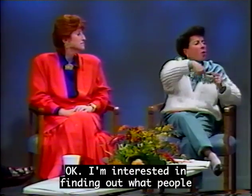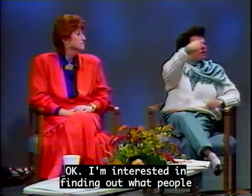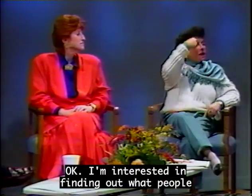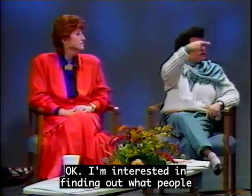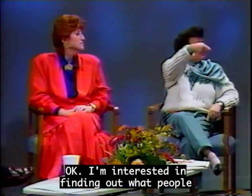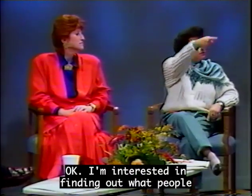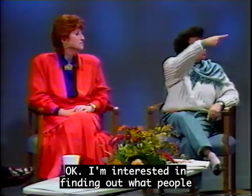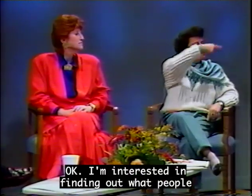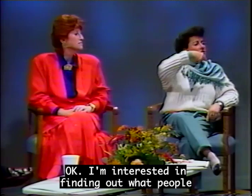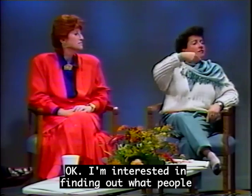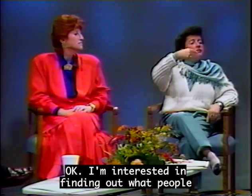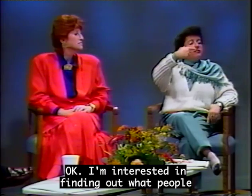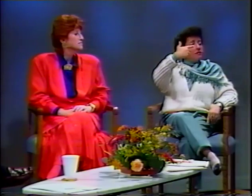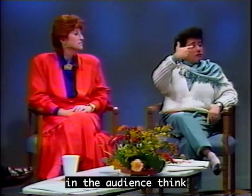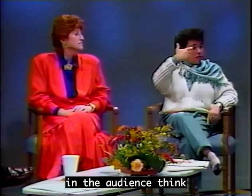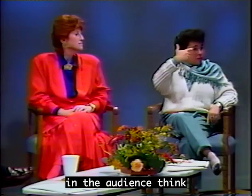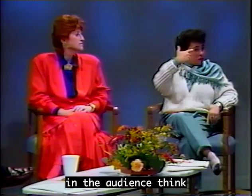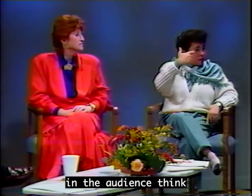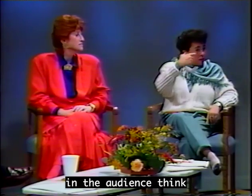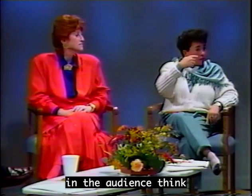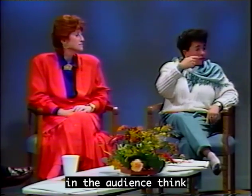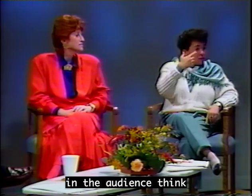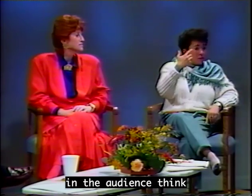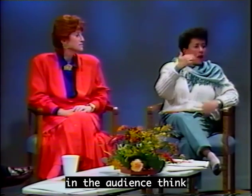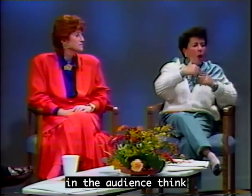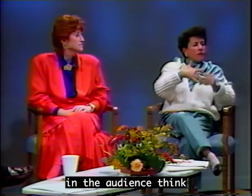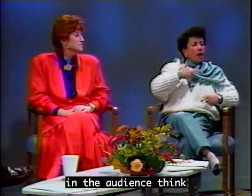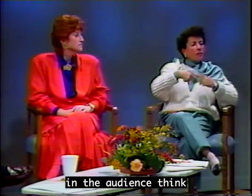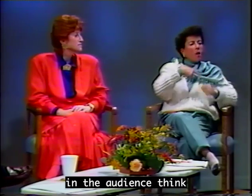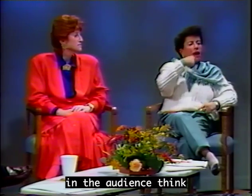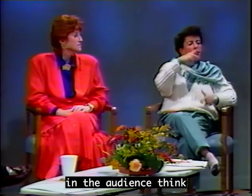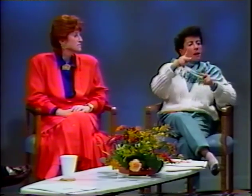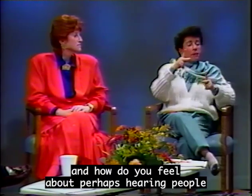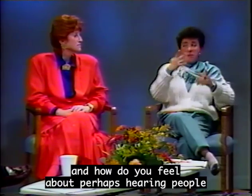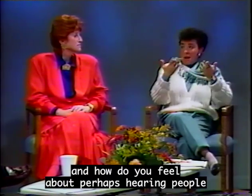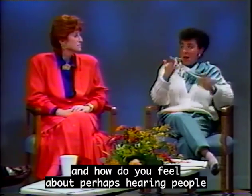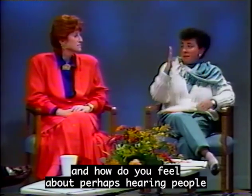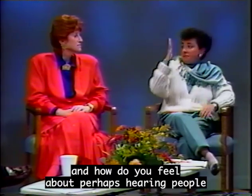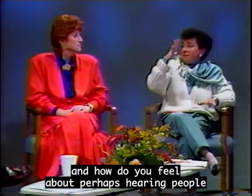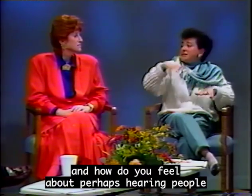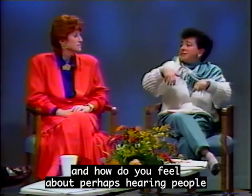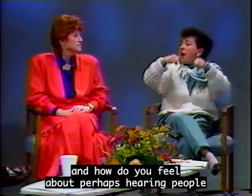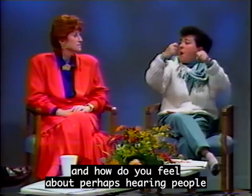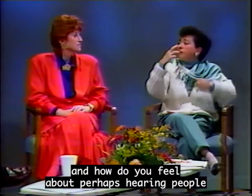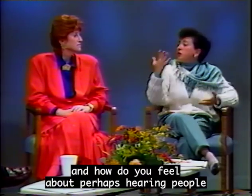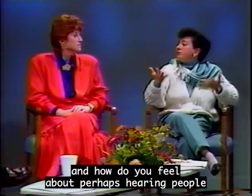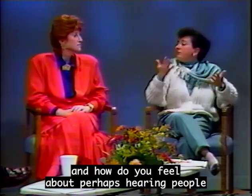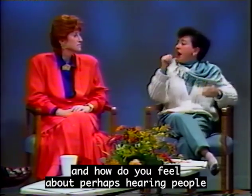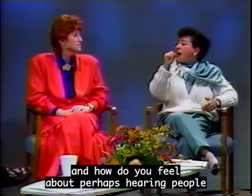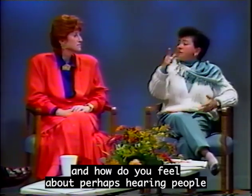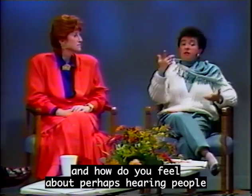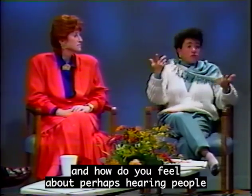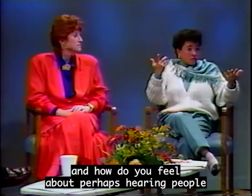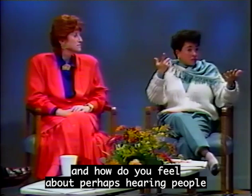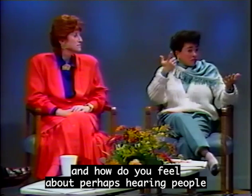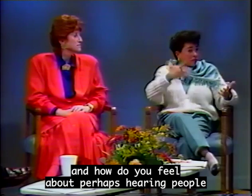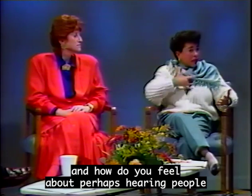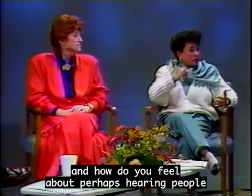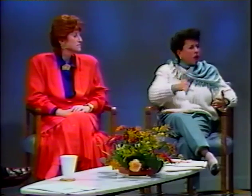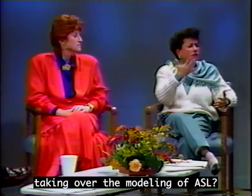Okay, I'm interested in finding out what people in the audience think. And how do you feel about perhaps hearing people